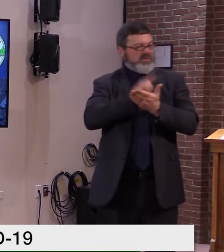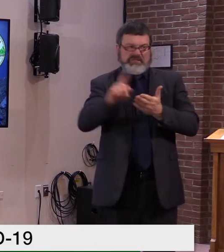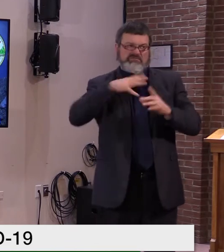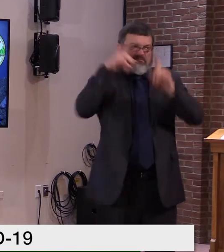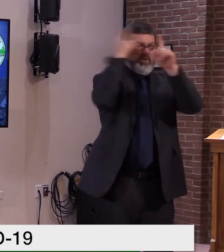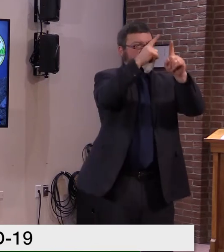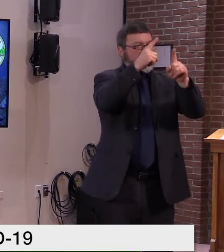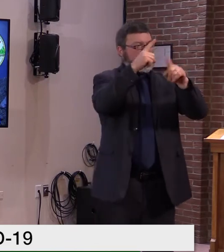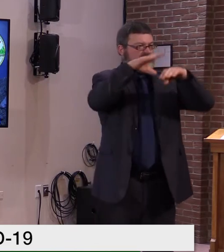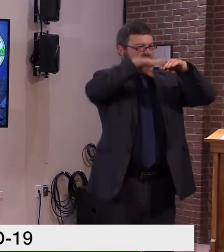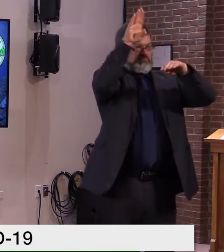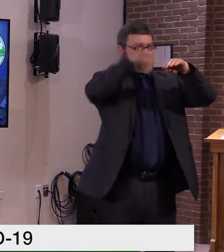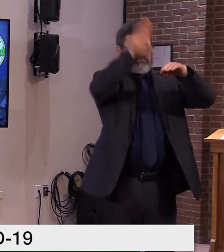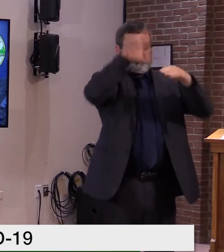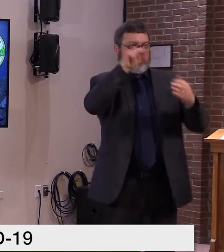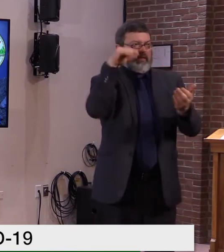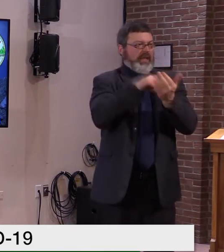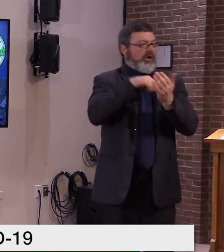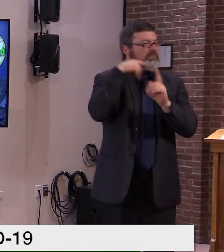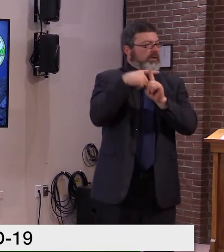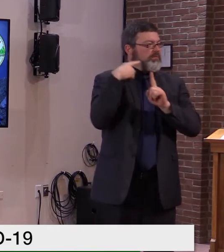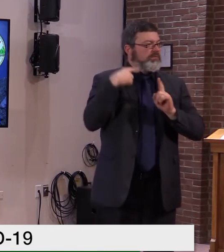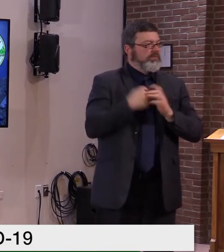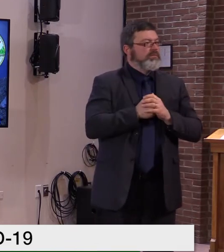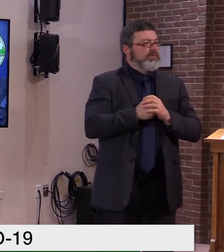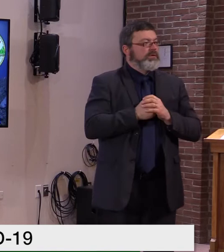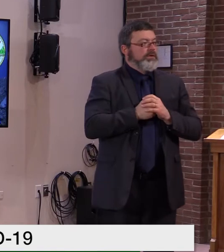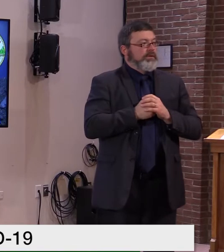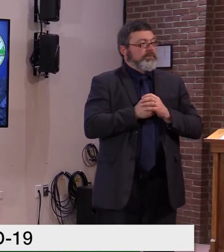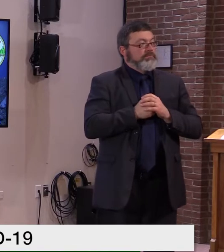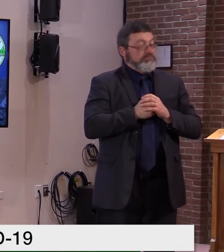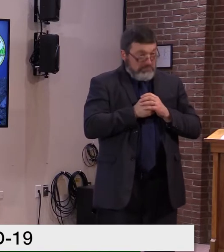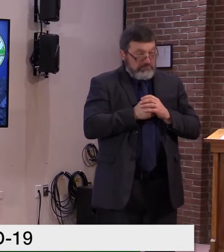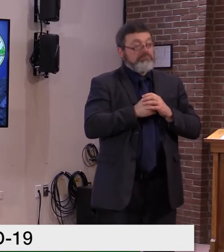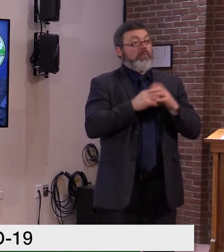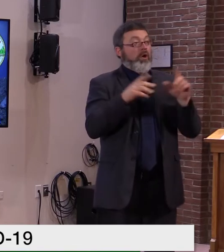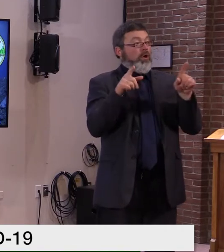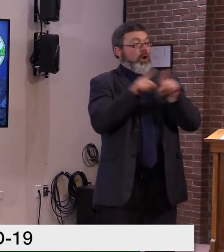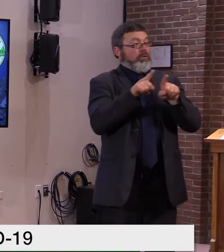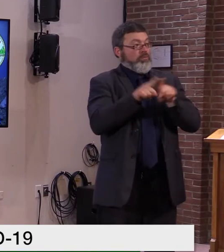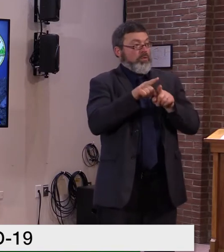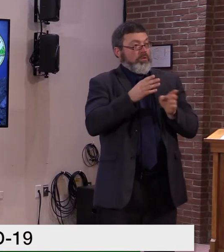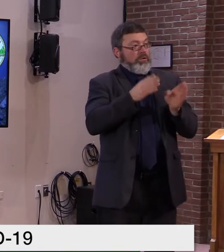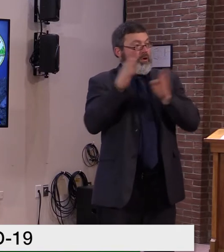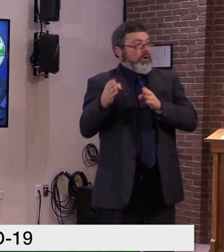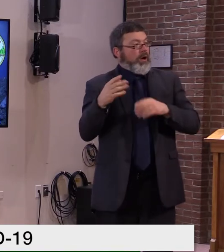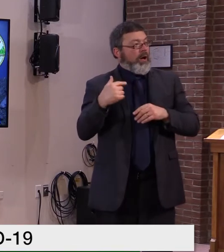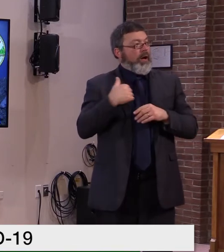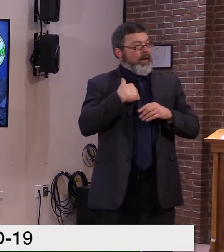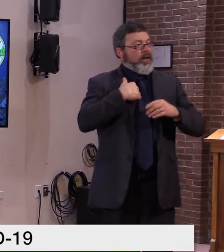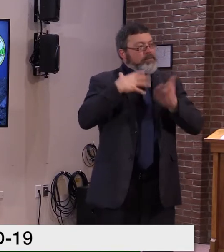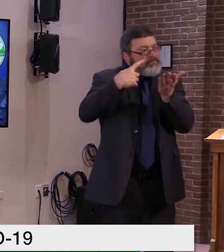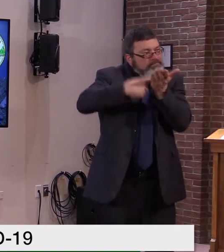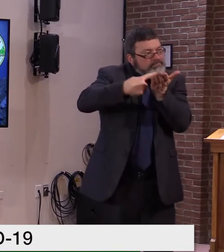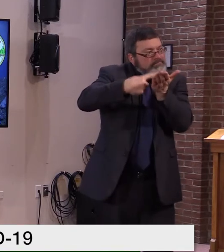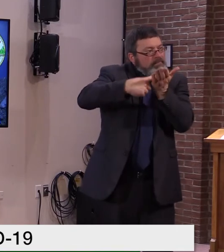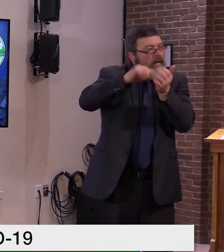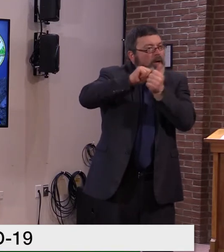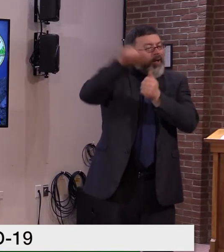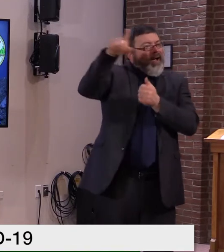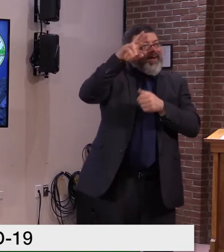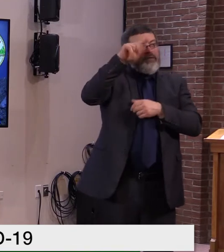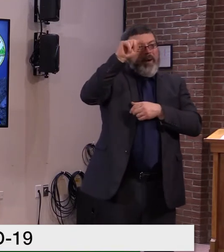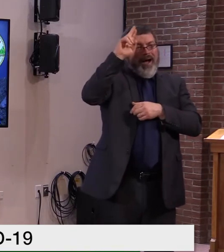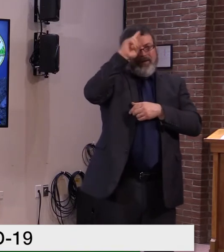enhancing testing in other ways. We continue our conversations with the Vermont Hospital Association, and we'll be working